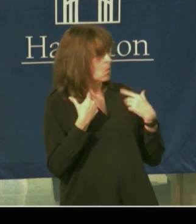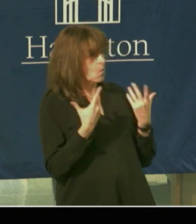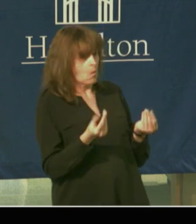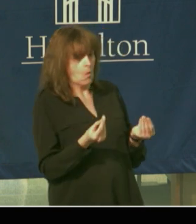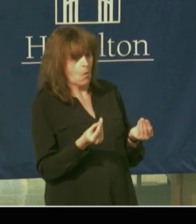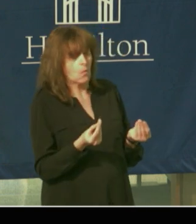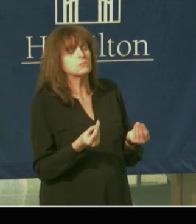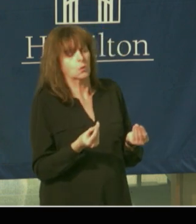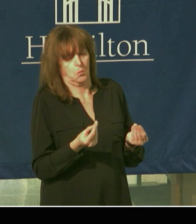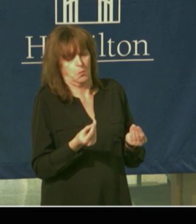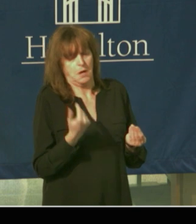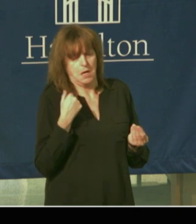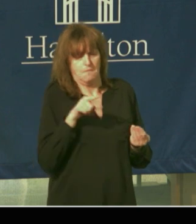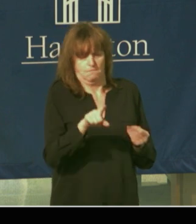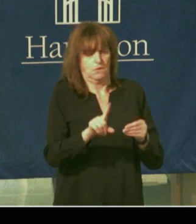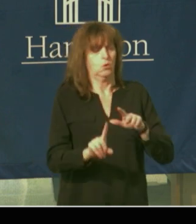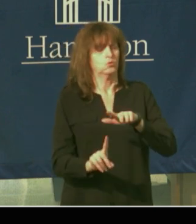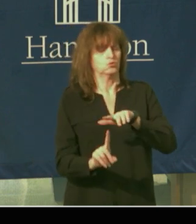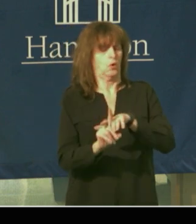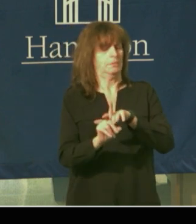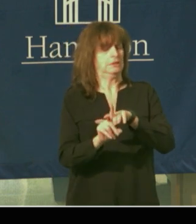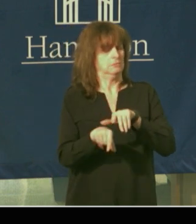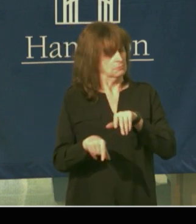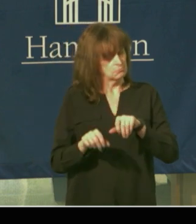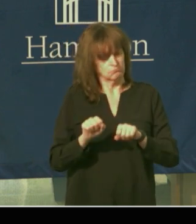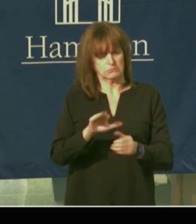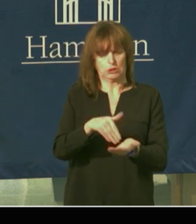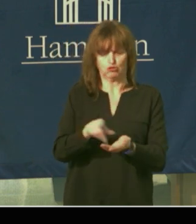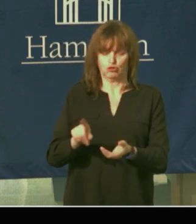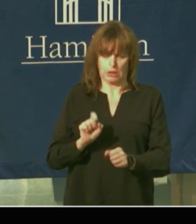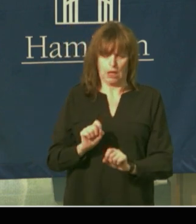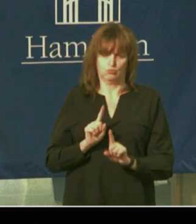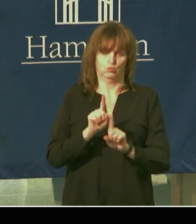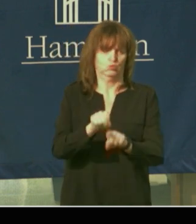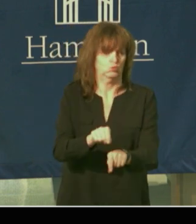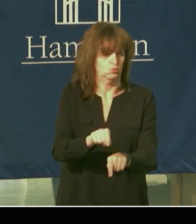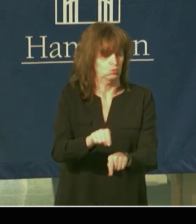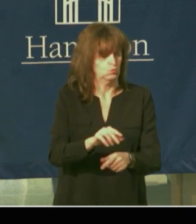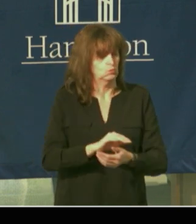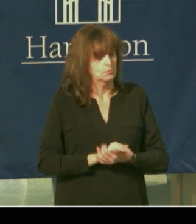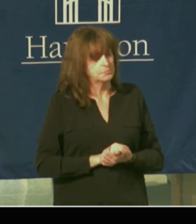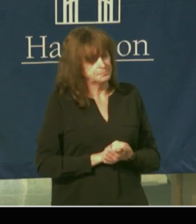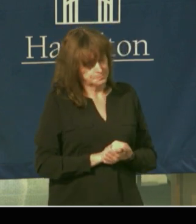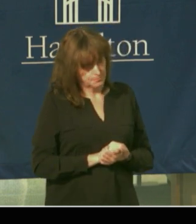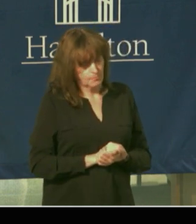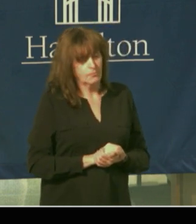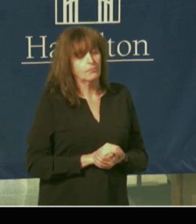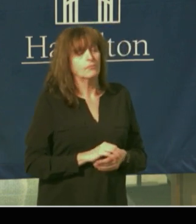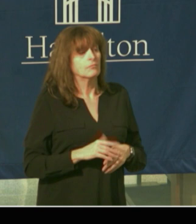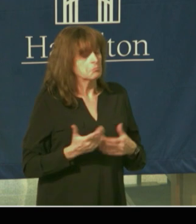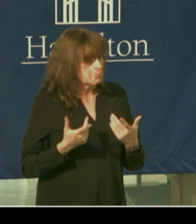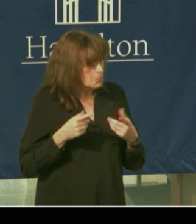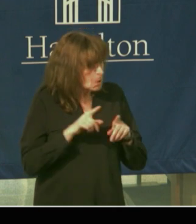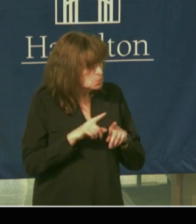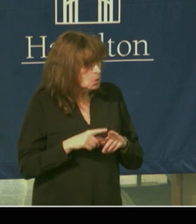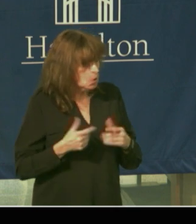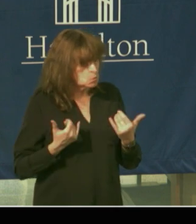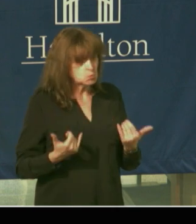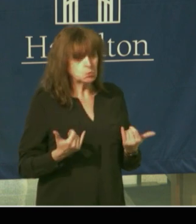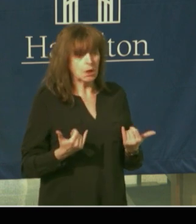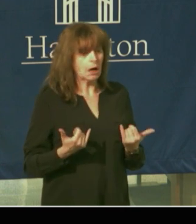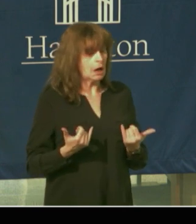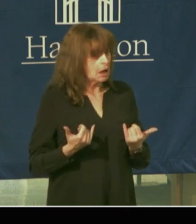useful. Final thing that's happened today, and I want to mention it tonight and announce that, is we have had a conversation today with our residential care